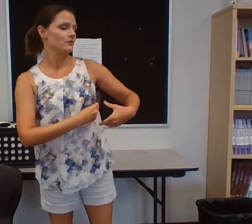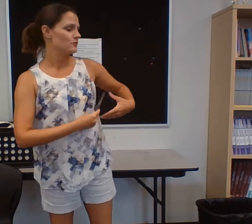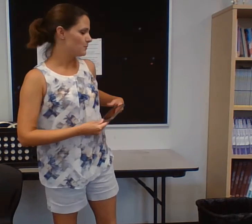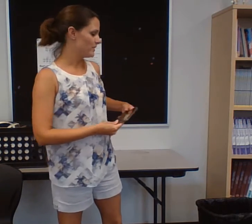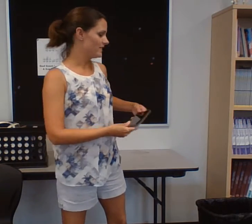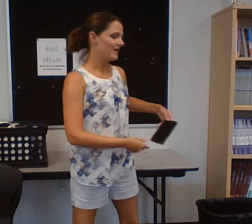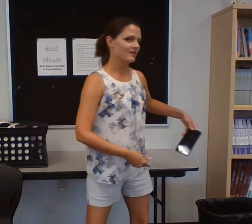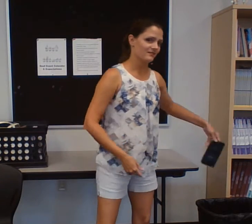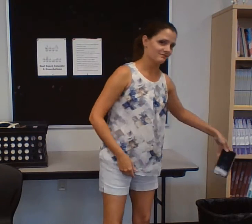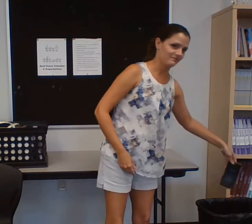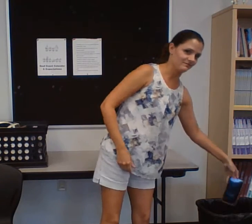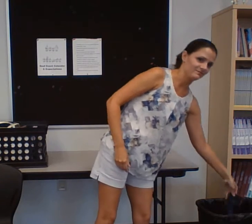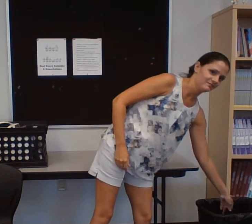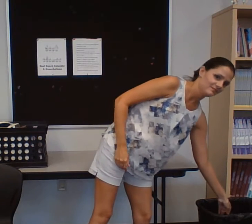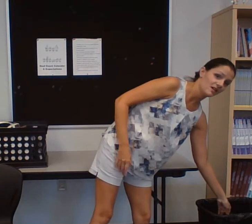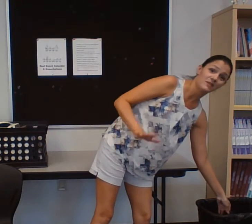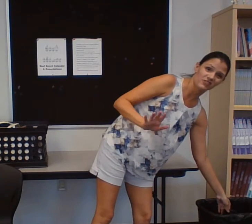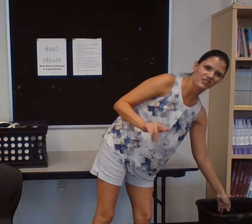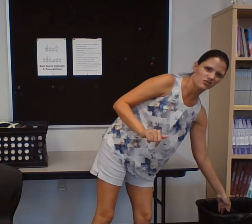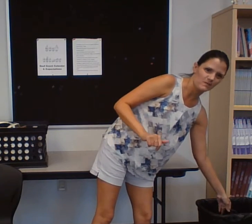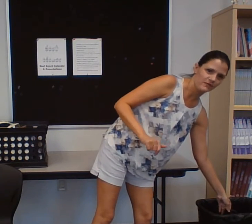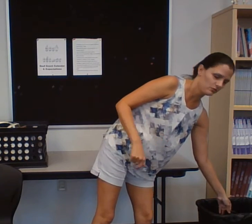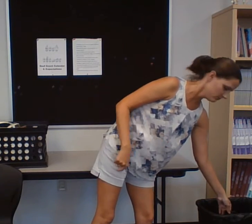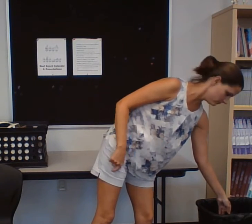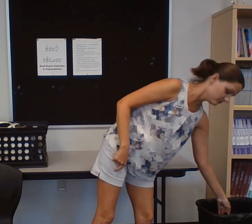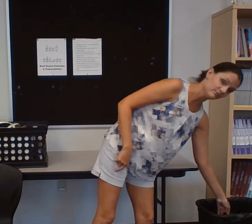to put it in. Not really even dropping.